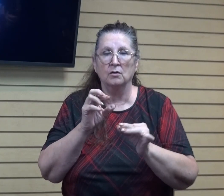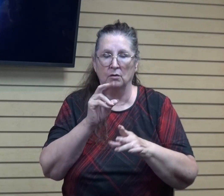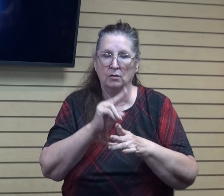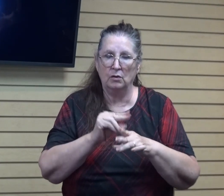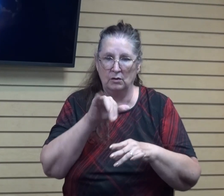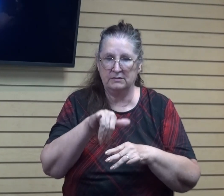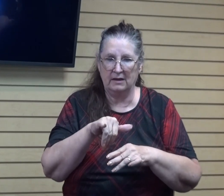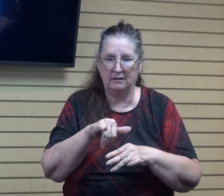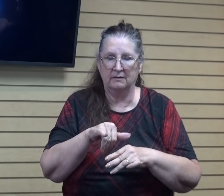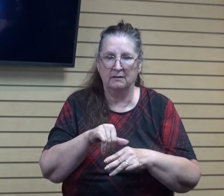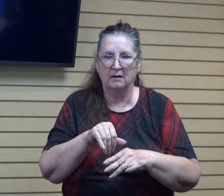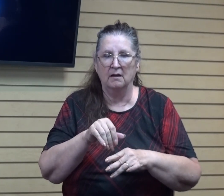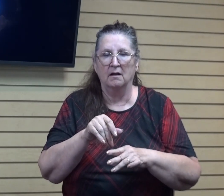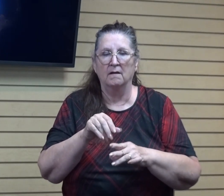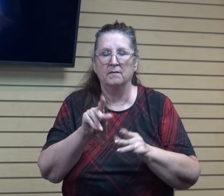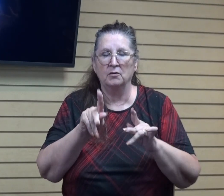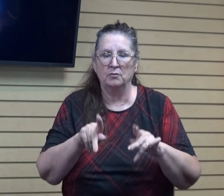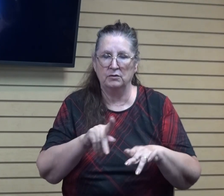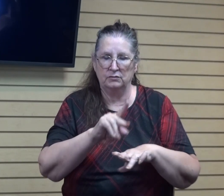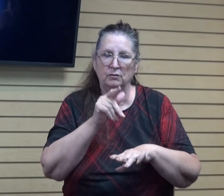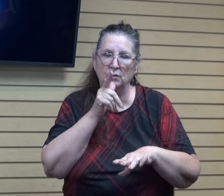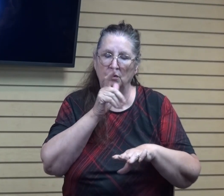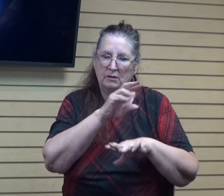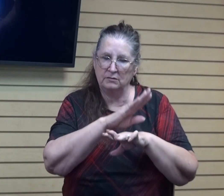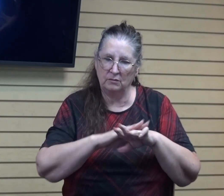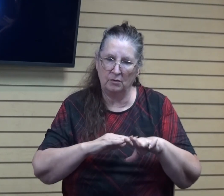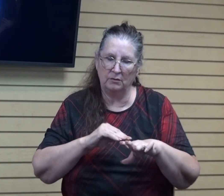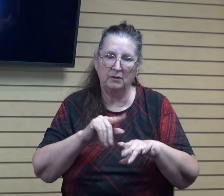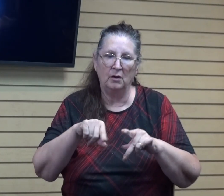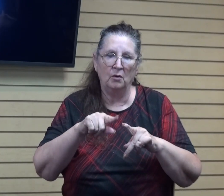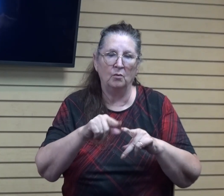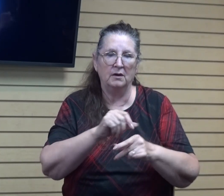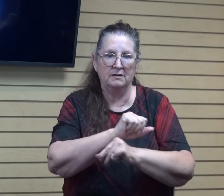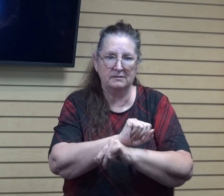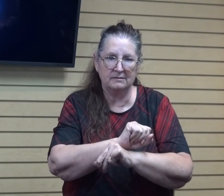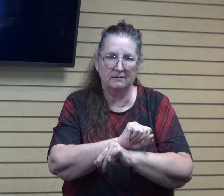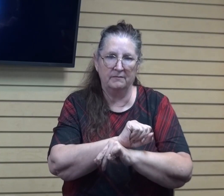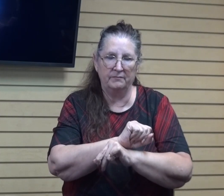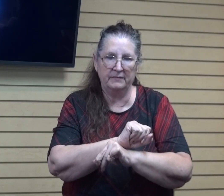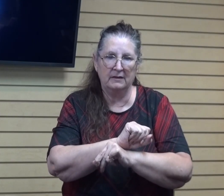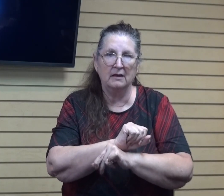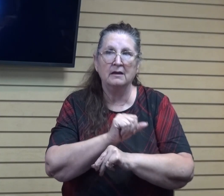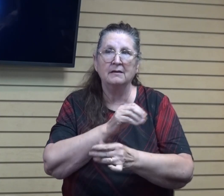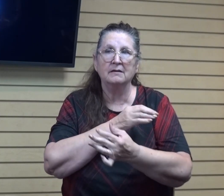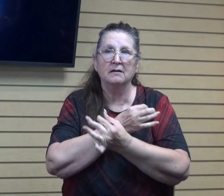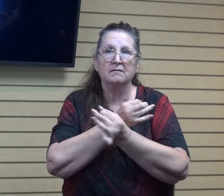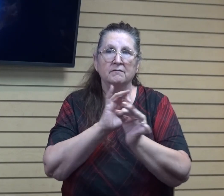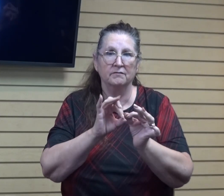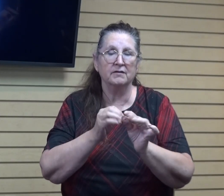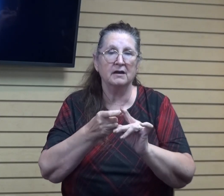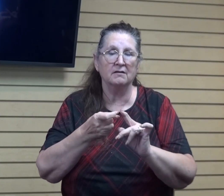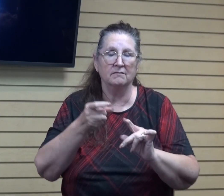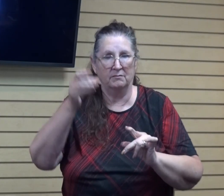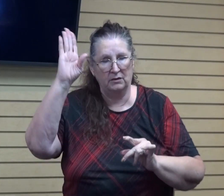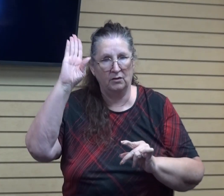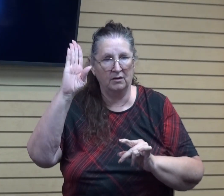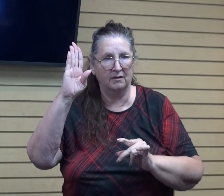he who is called in the Lord while a slave is the Lord's freed man. Likewise, he who is called